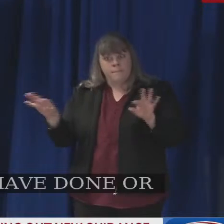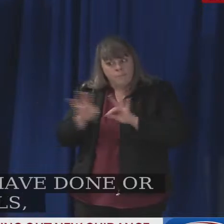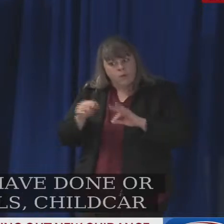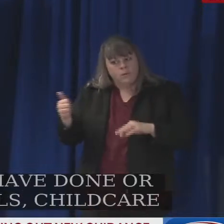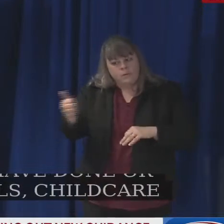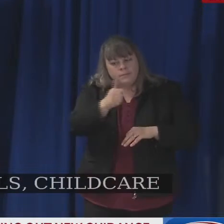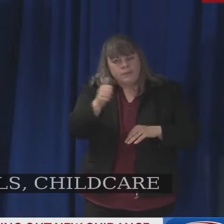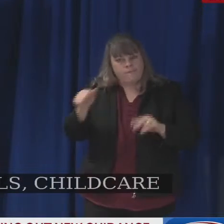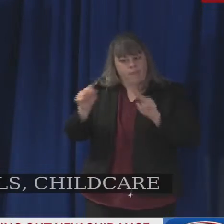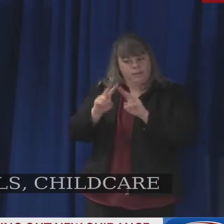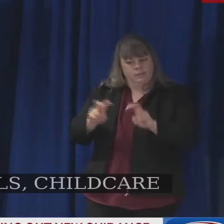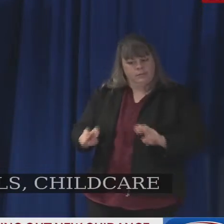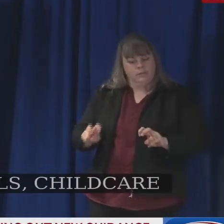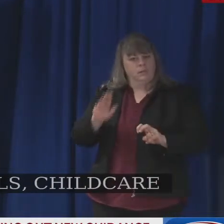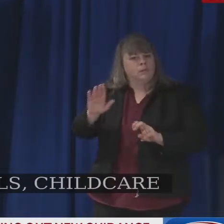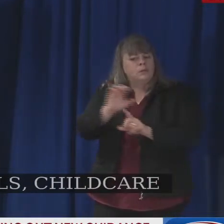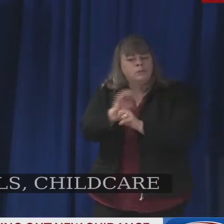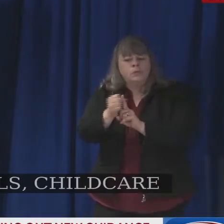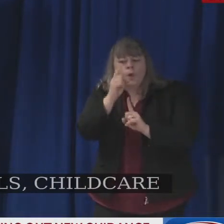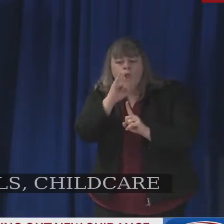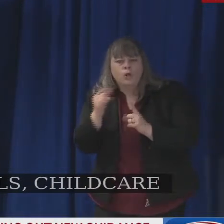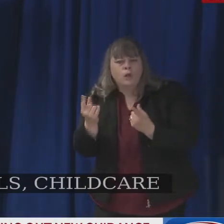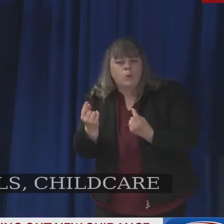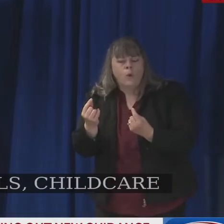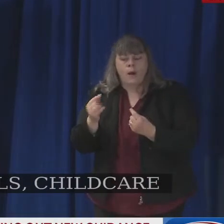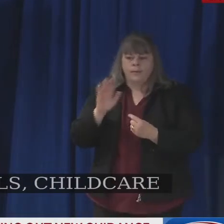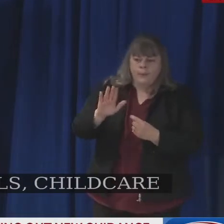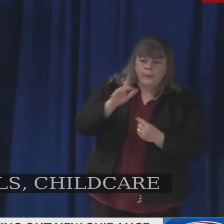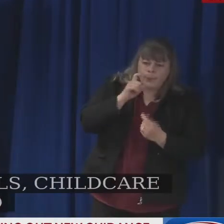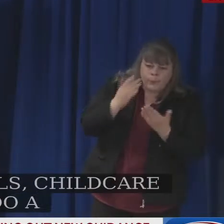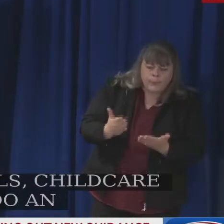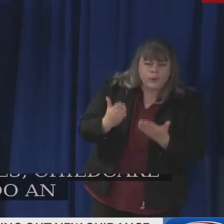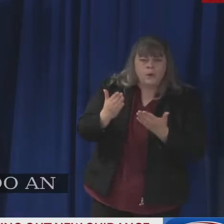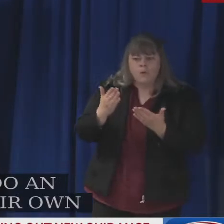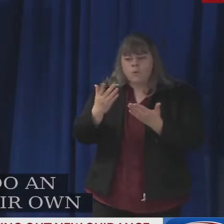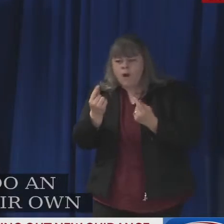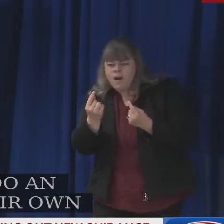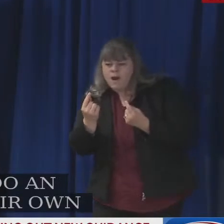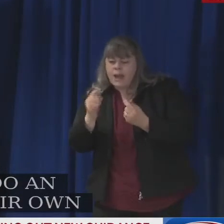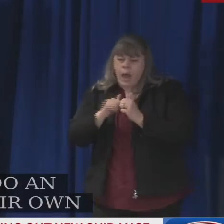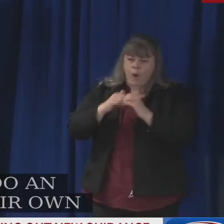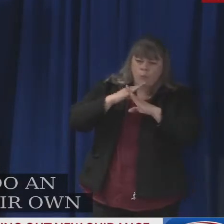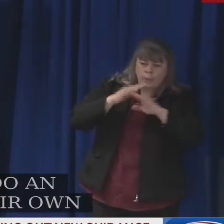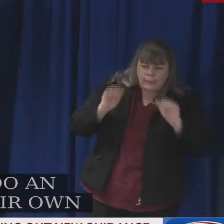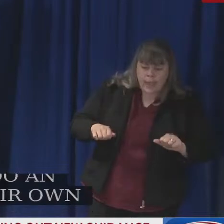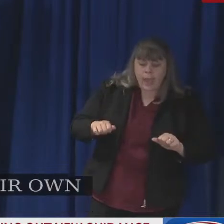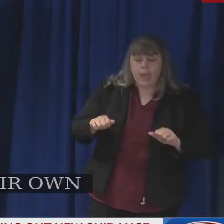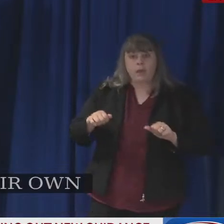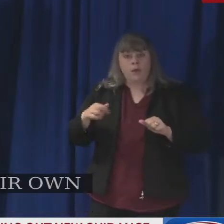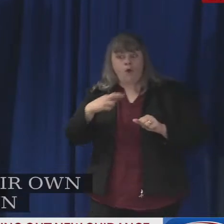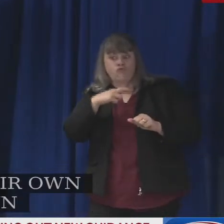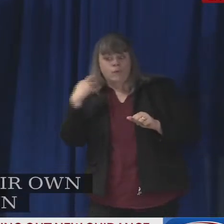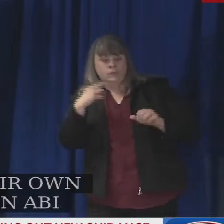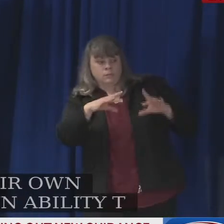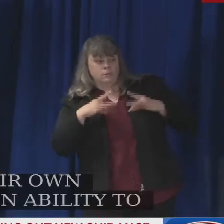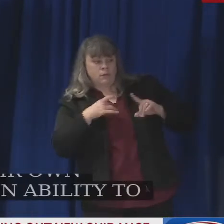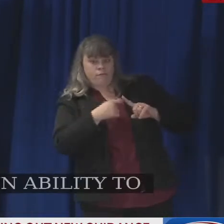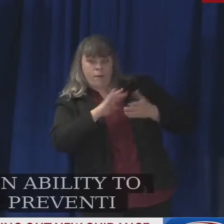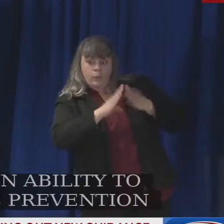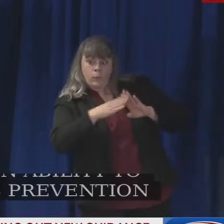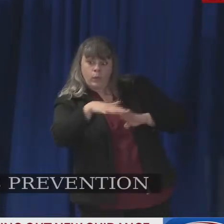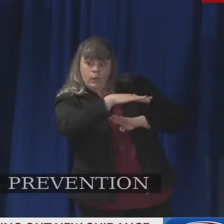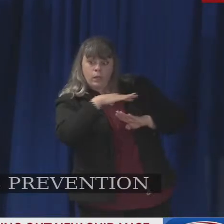of their own situation, their own ability to implement the various prevention strategies, the risk from the community based on the level of